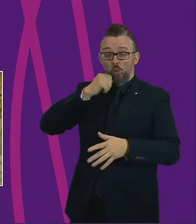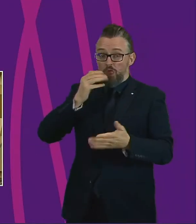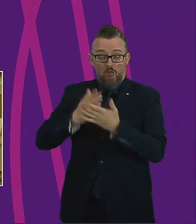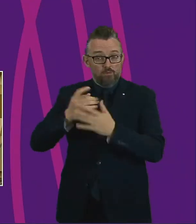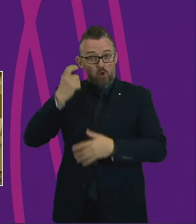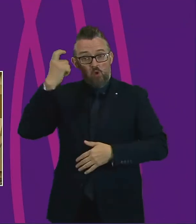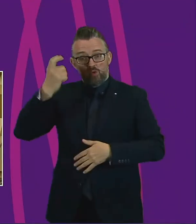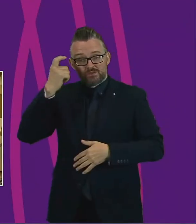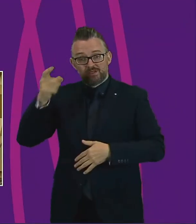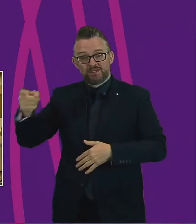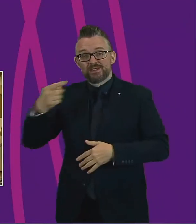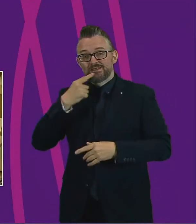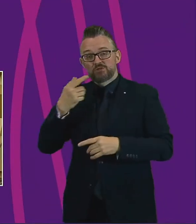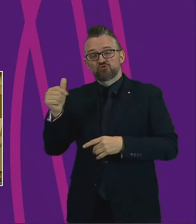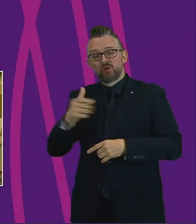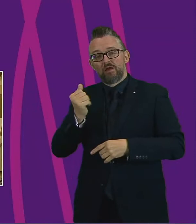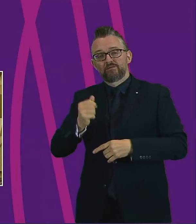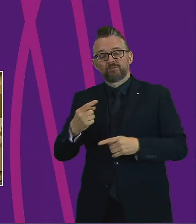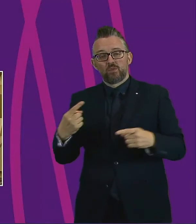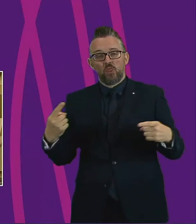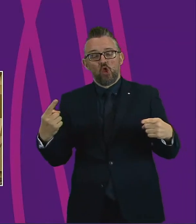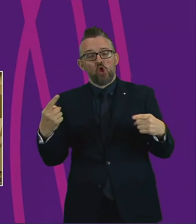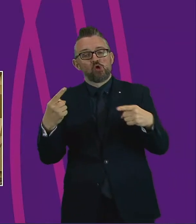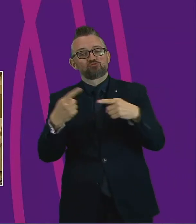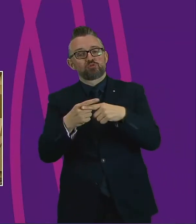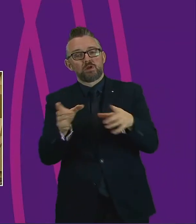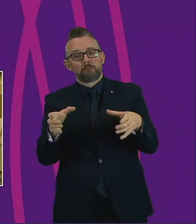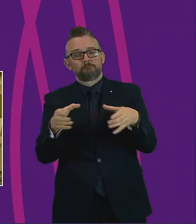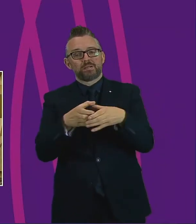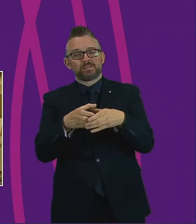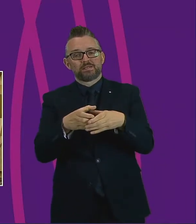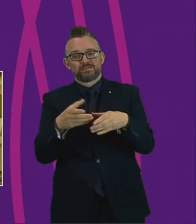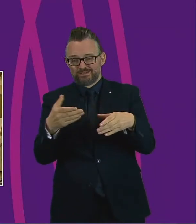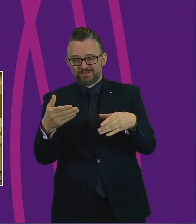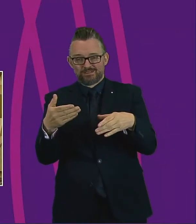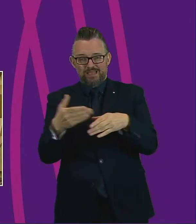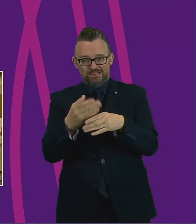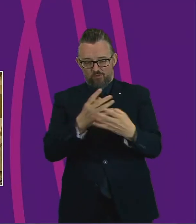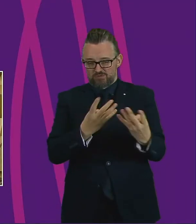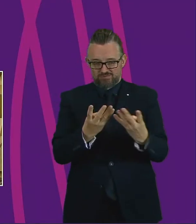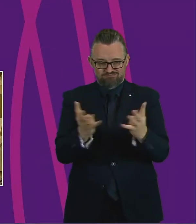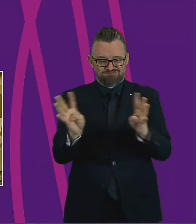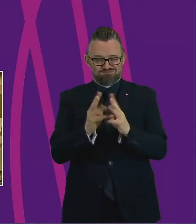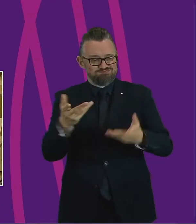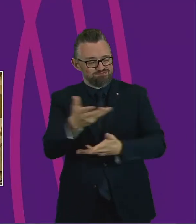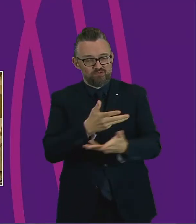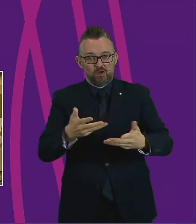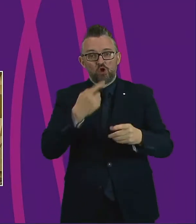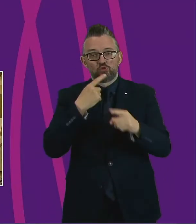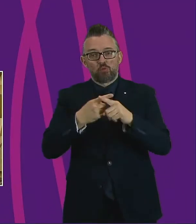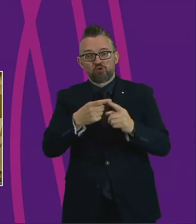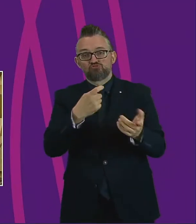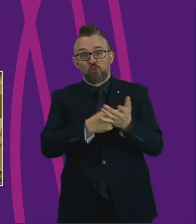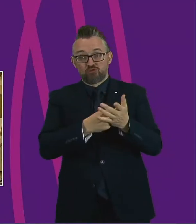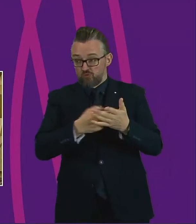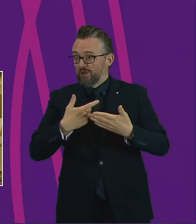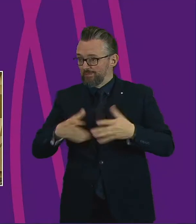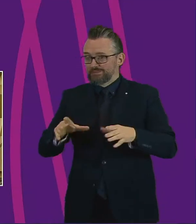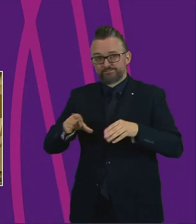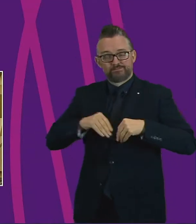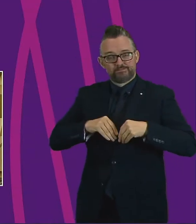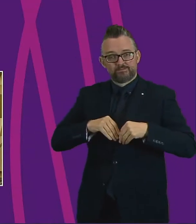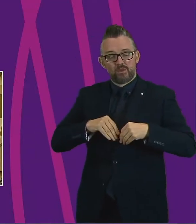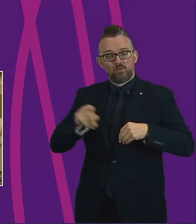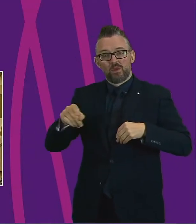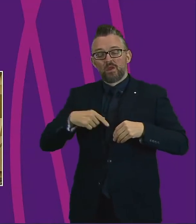suggestion for a cross-party task force to look specifically at aerospace in light of the Rolls-Royce announcement, and we have taken that forward. I would say I